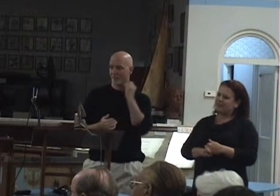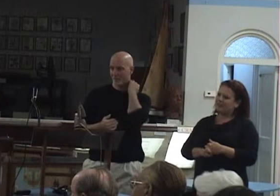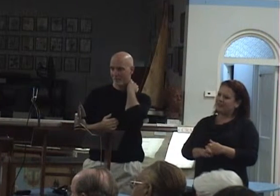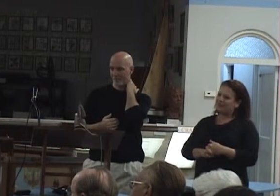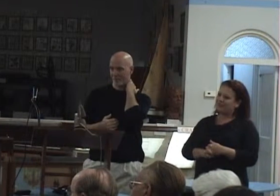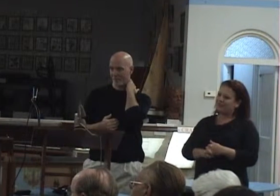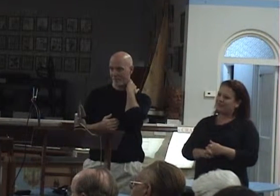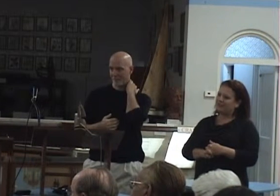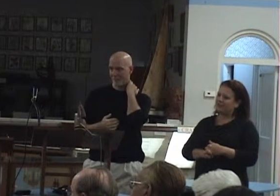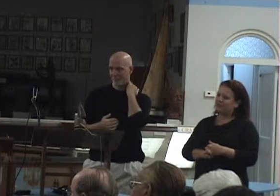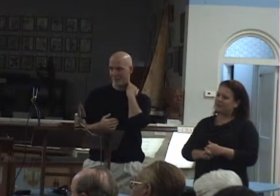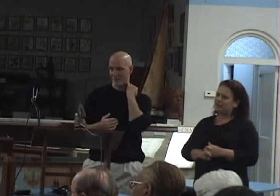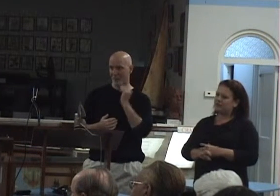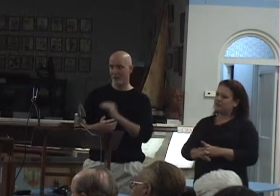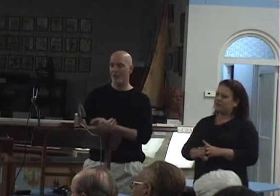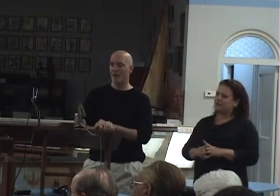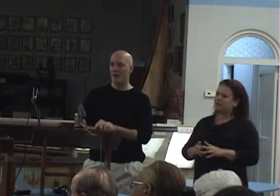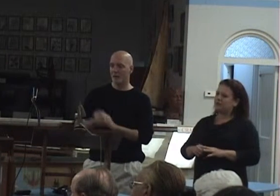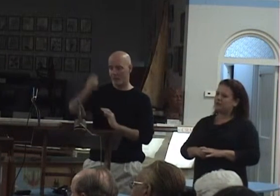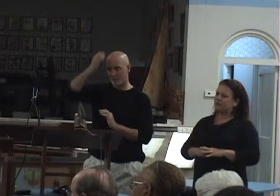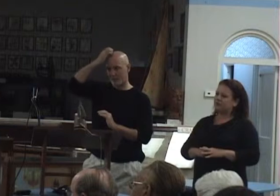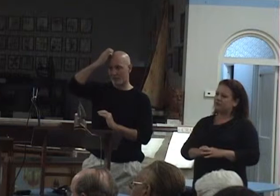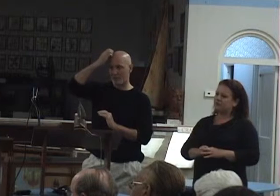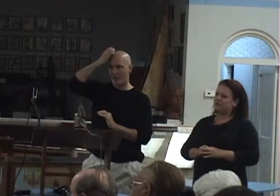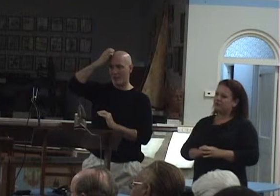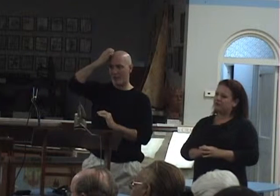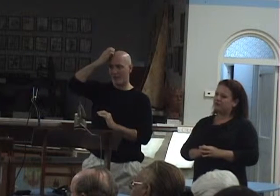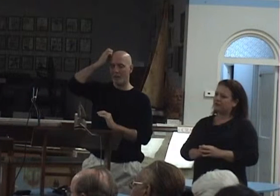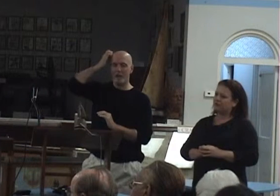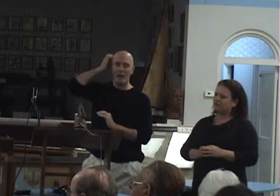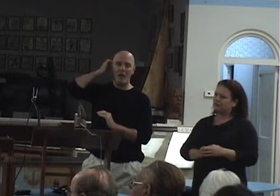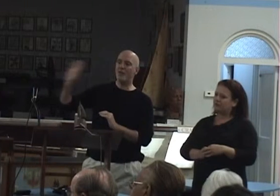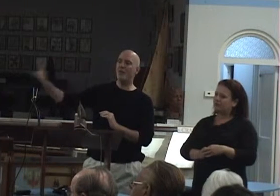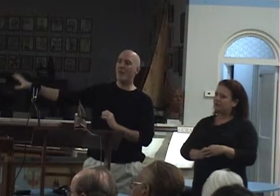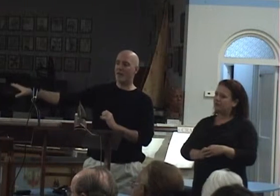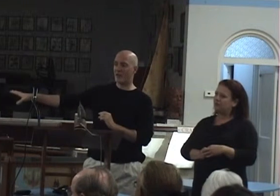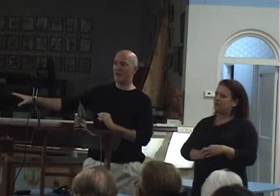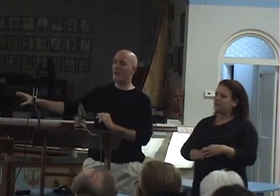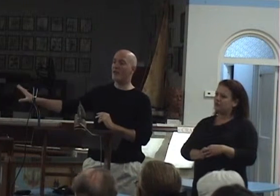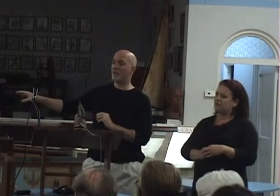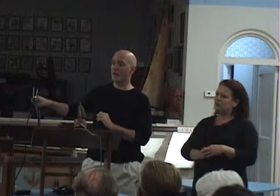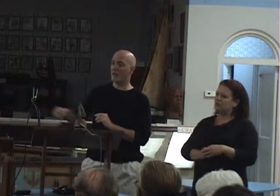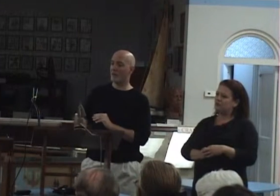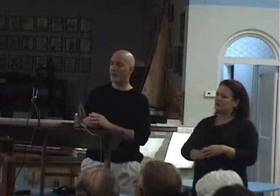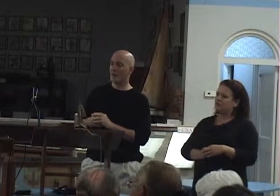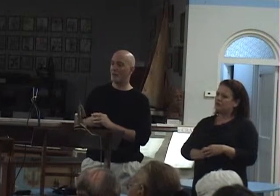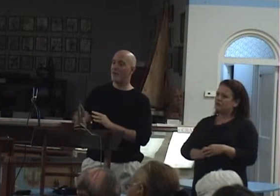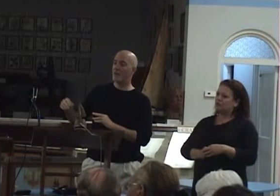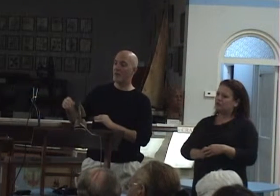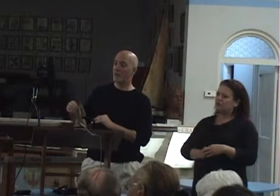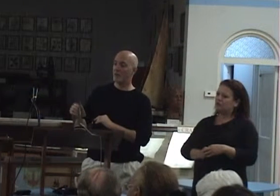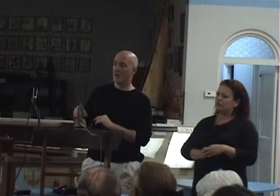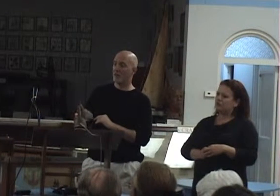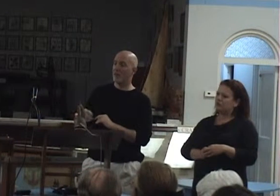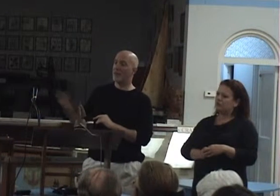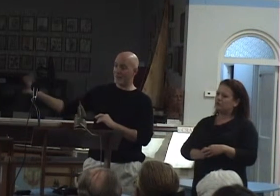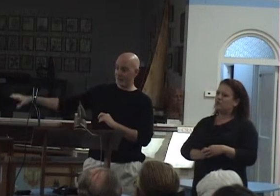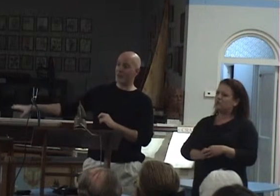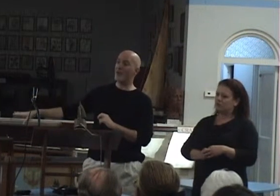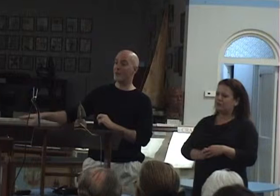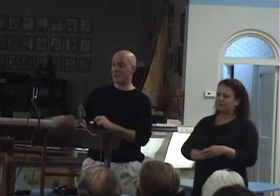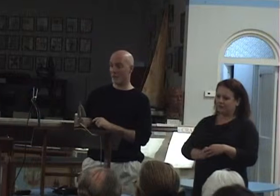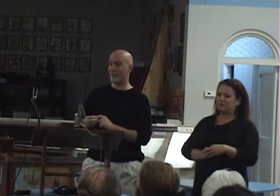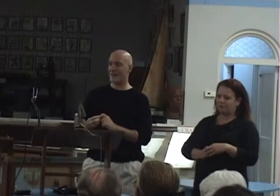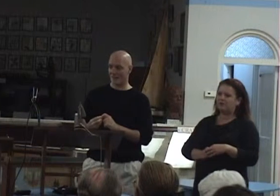on the east side? When you think, well, I guess the harbor is in the south, but the better, The